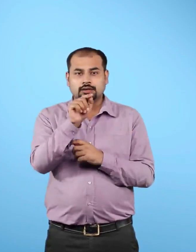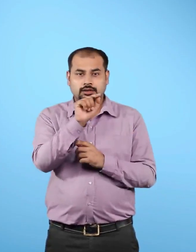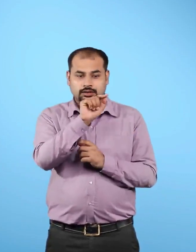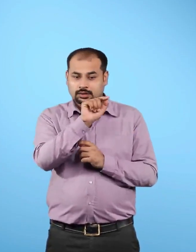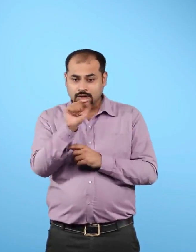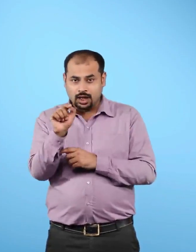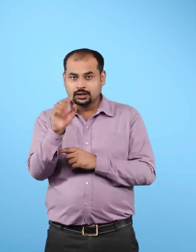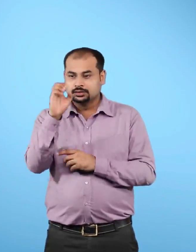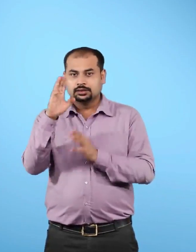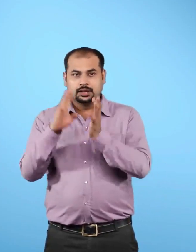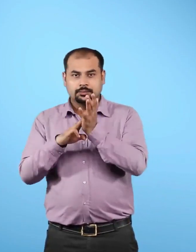dash centimeters.